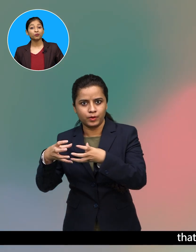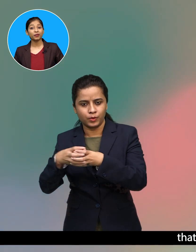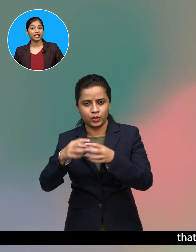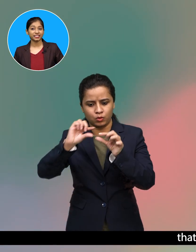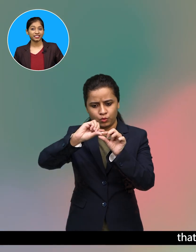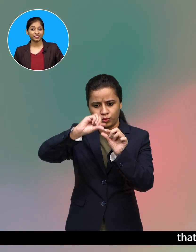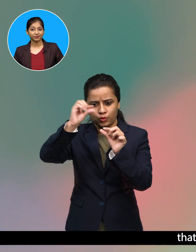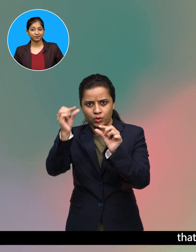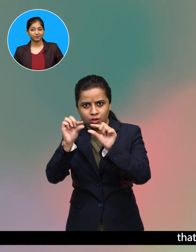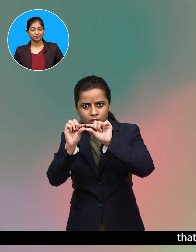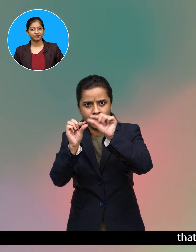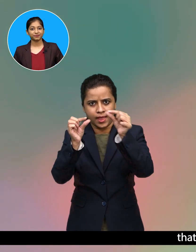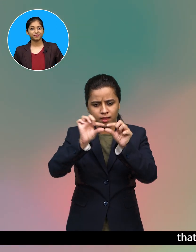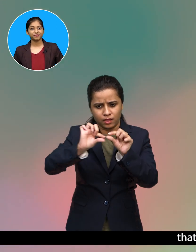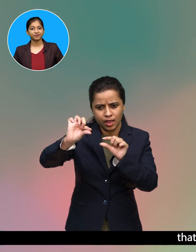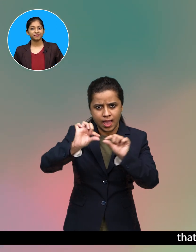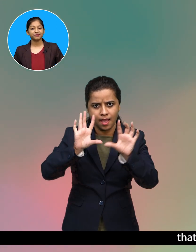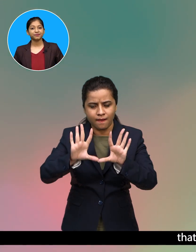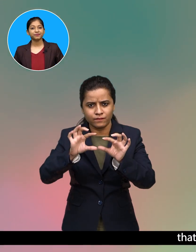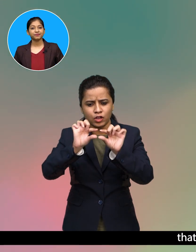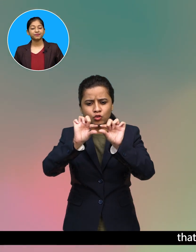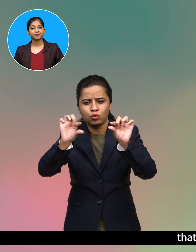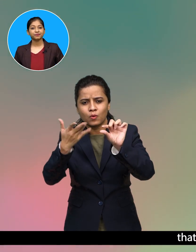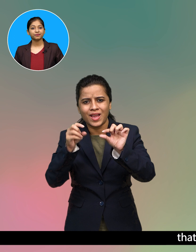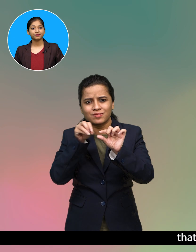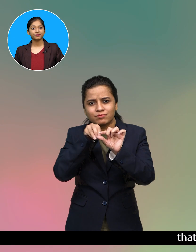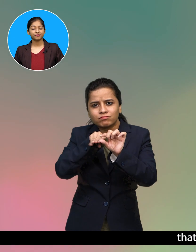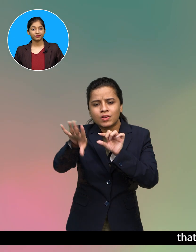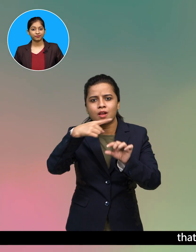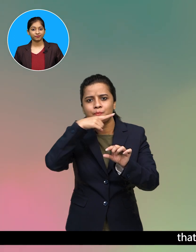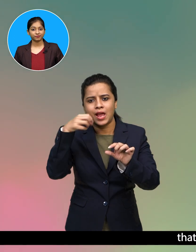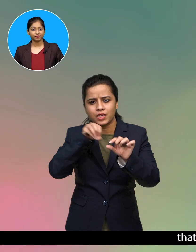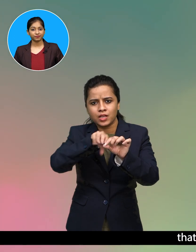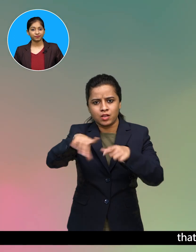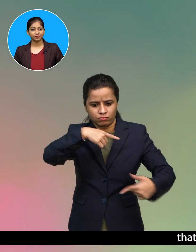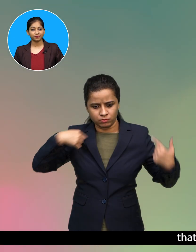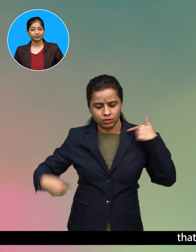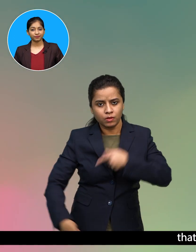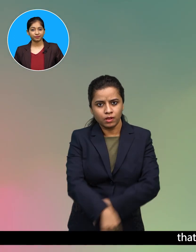transport blood.